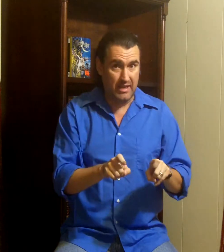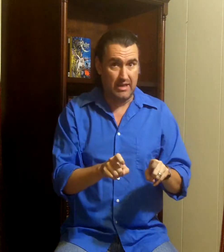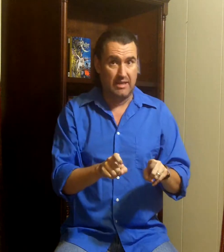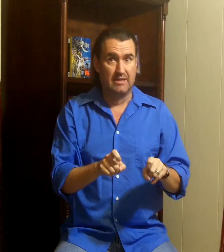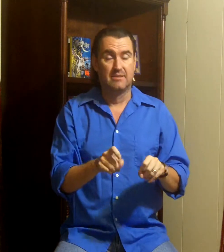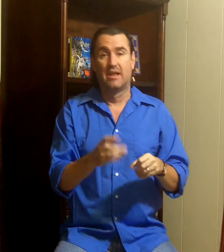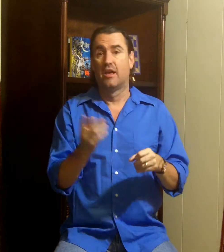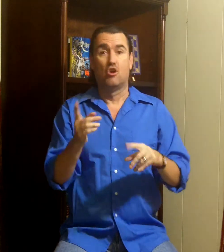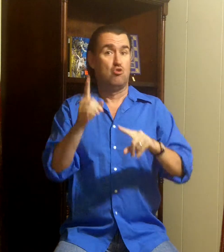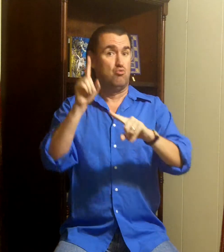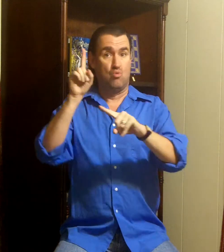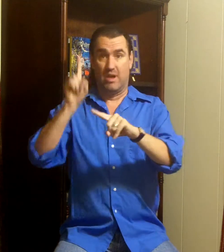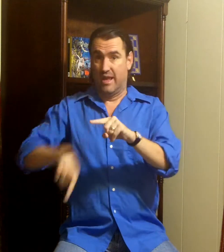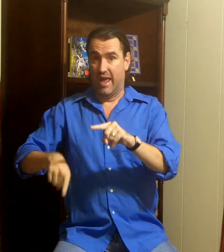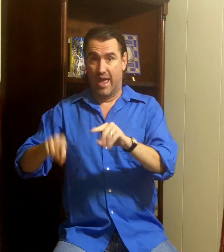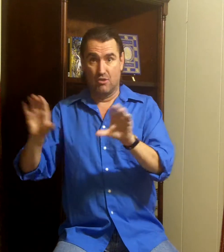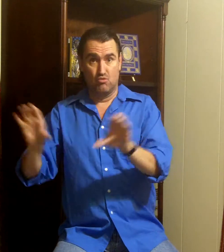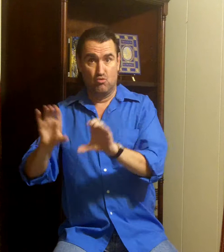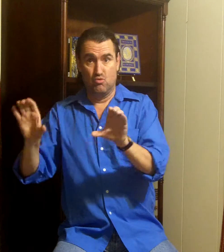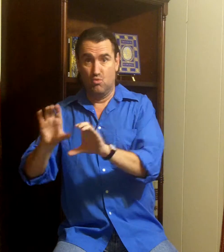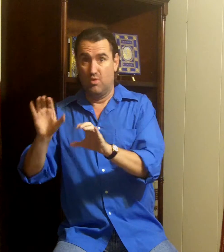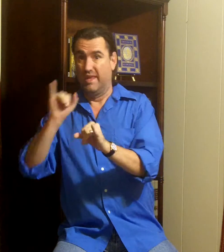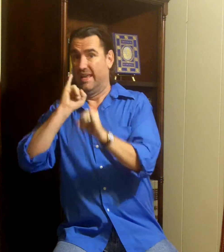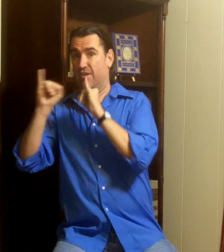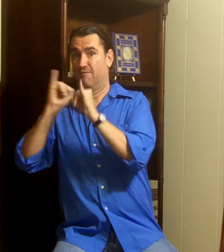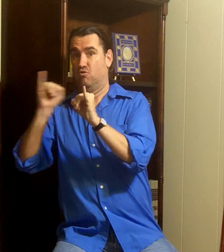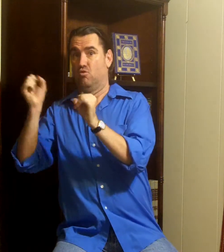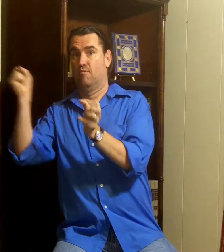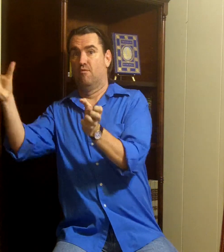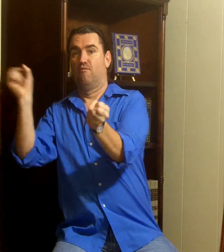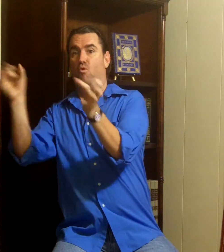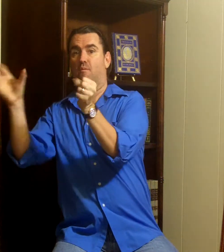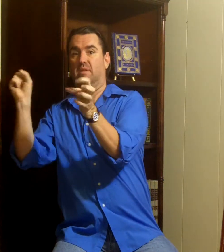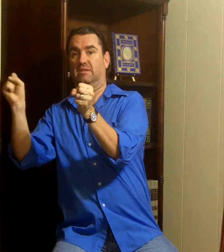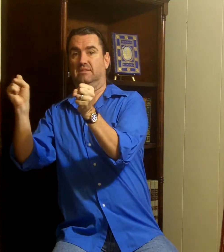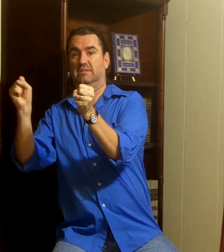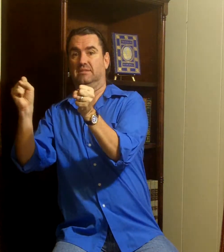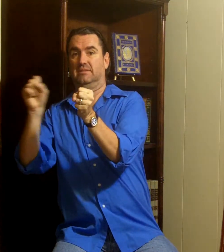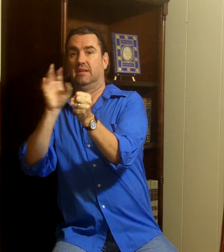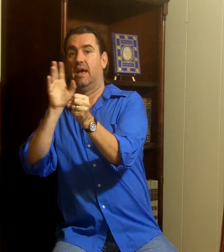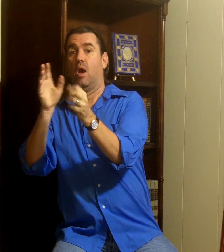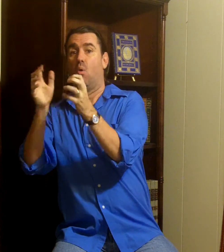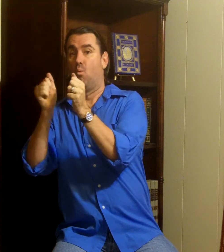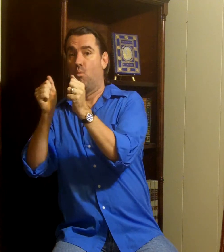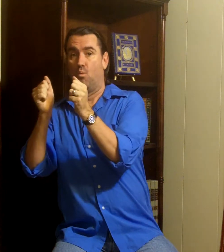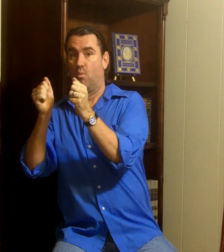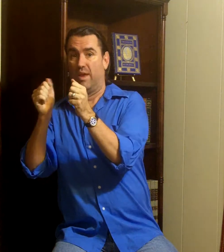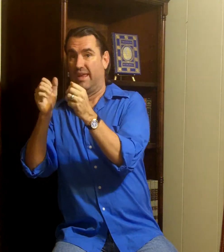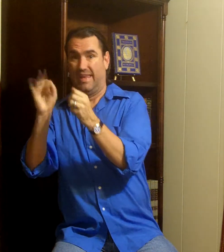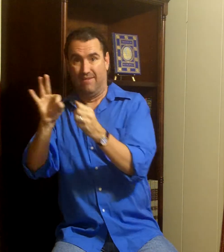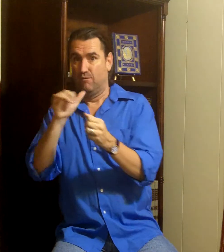interview/performance part of the test without taking the knowledge exam. So